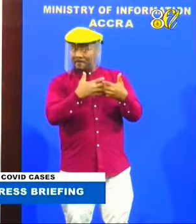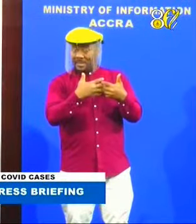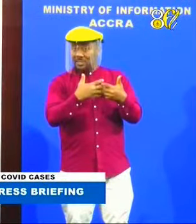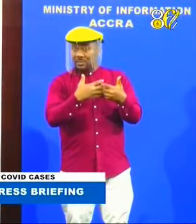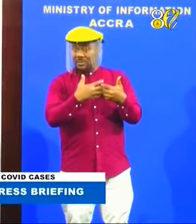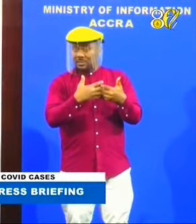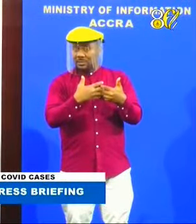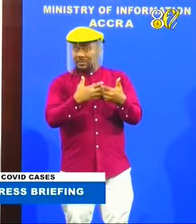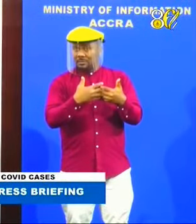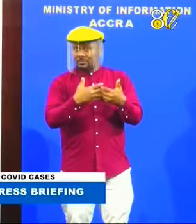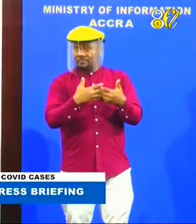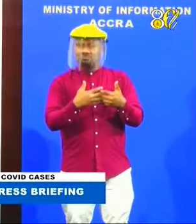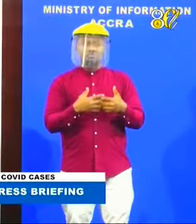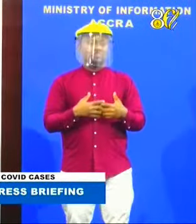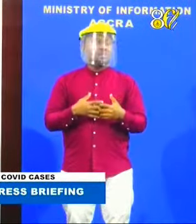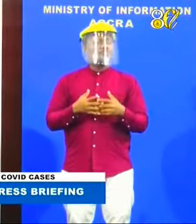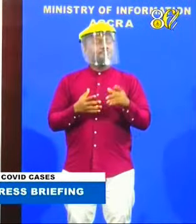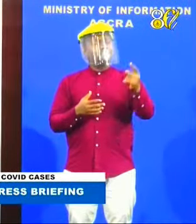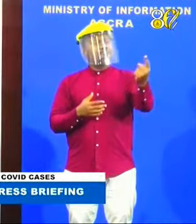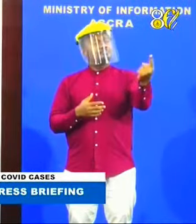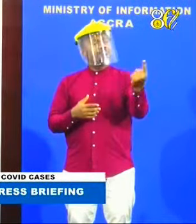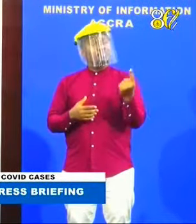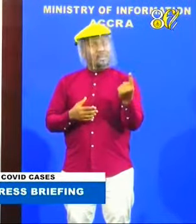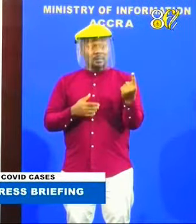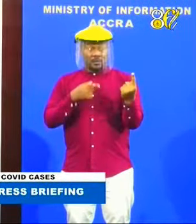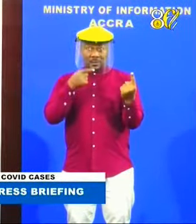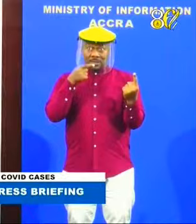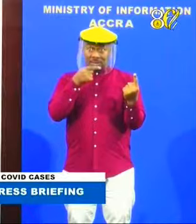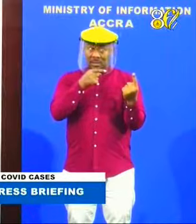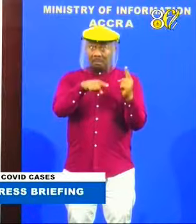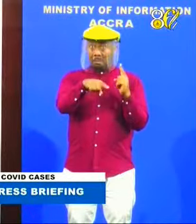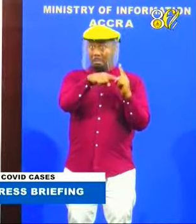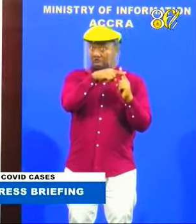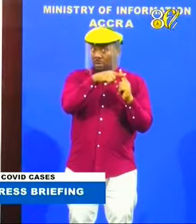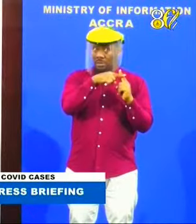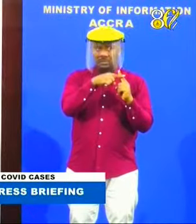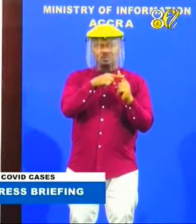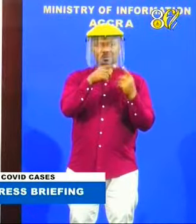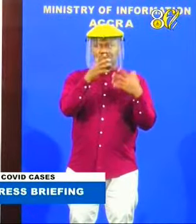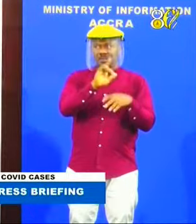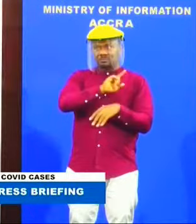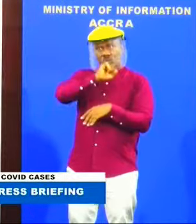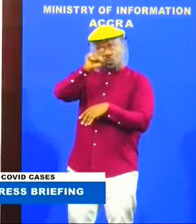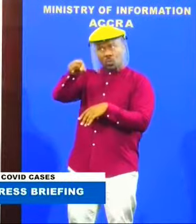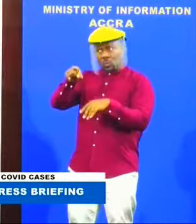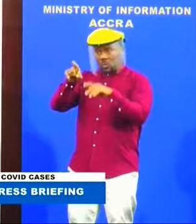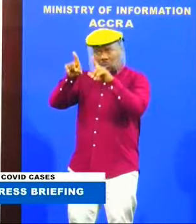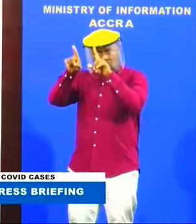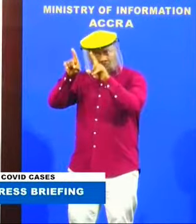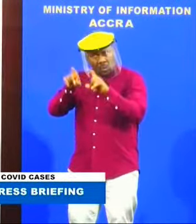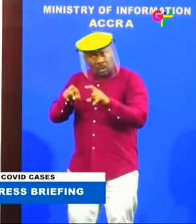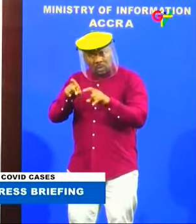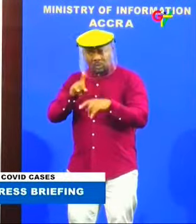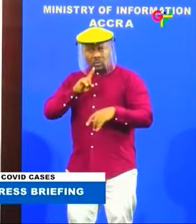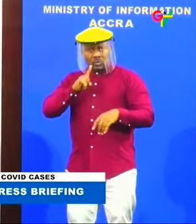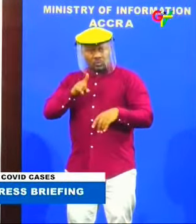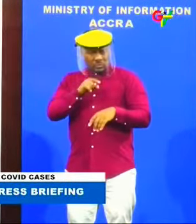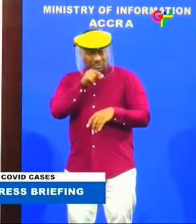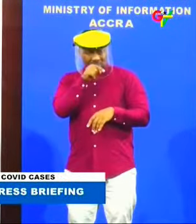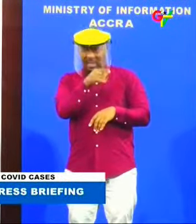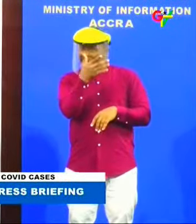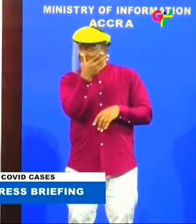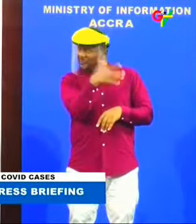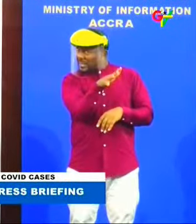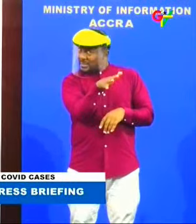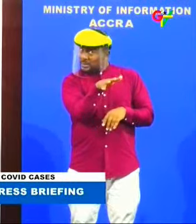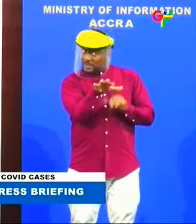the passenger as being positive, and when they go and test and they sequence, they find out that those strains have been picked up by the testing